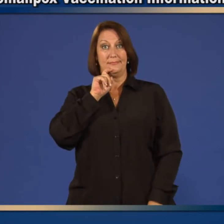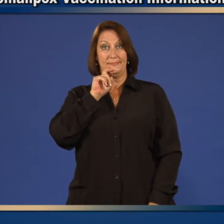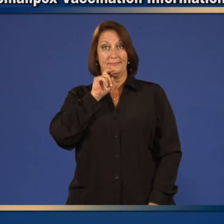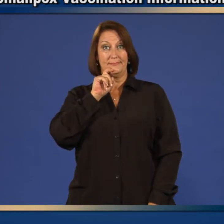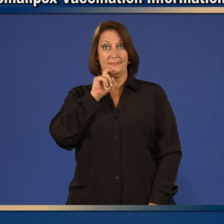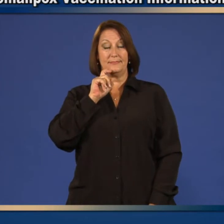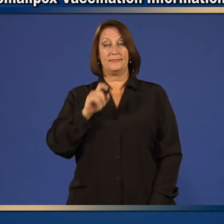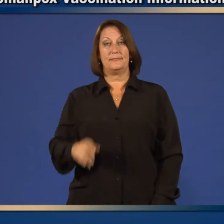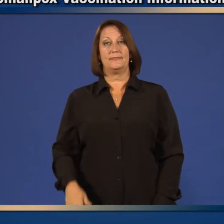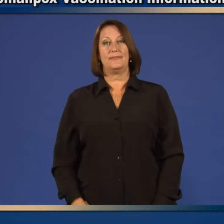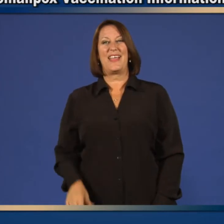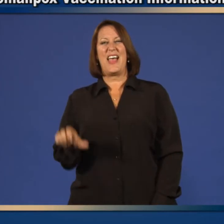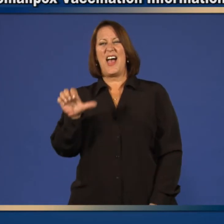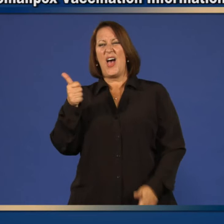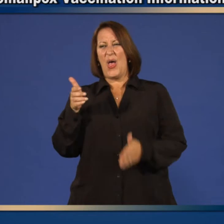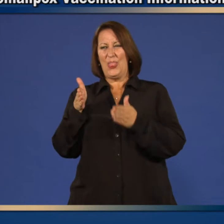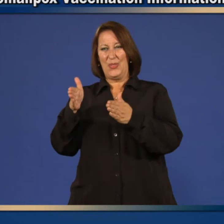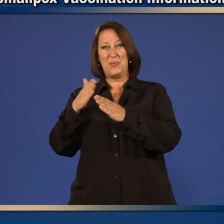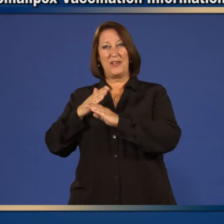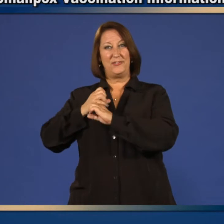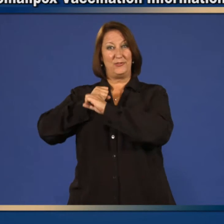IUDs, or abstinence.